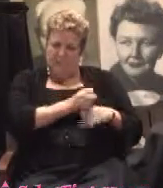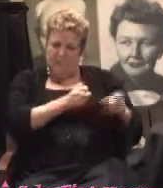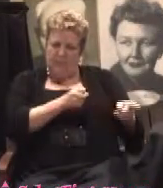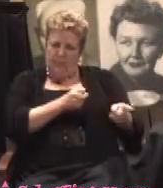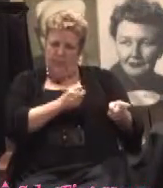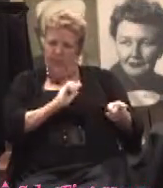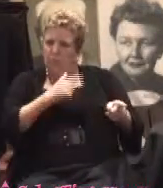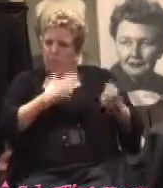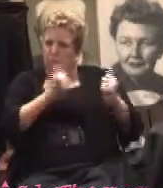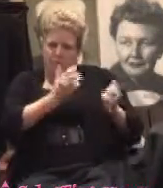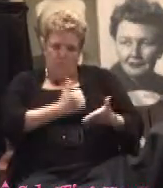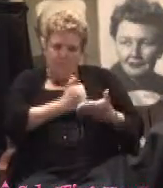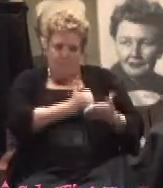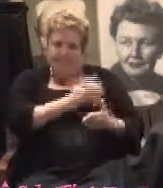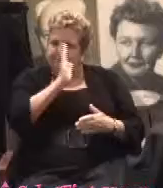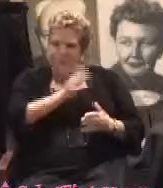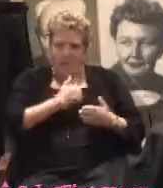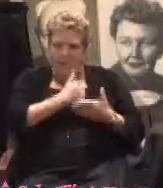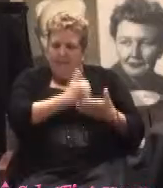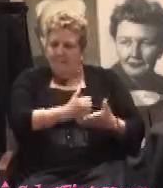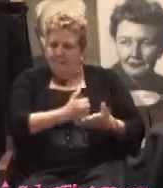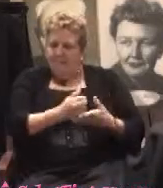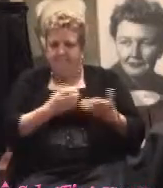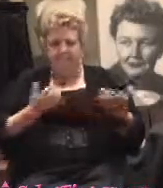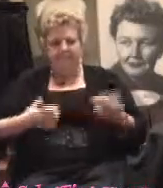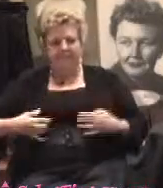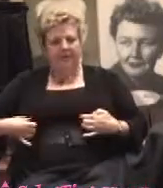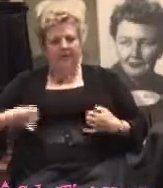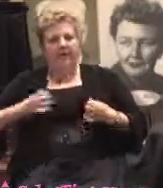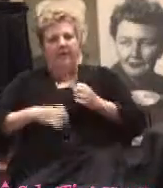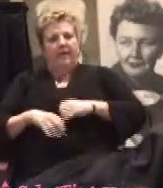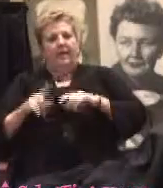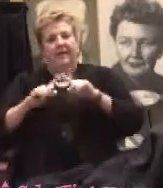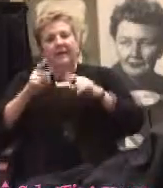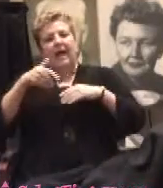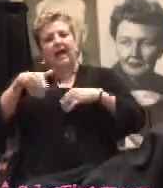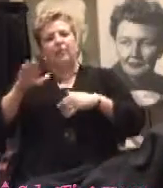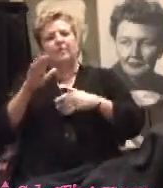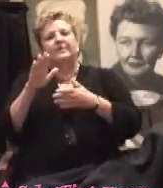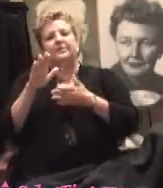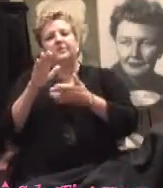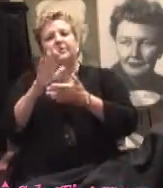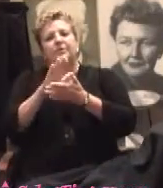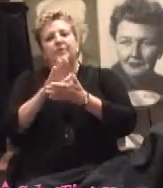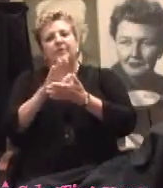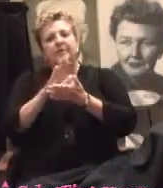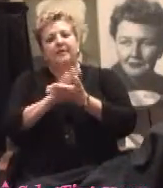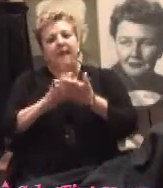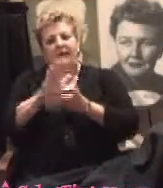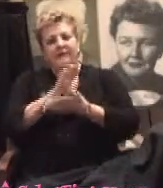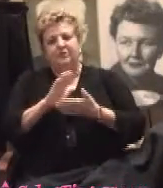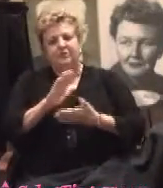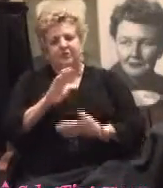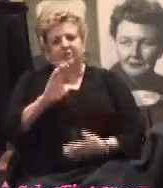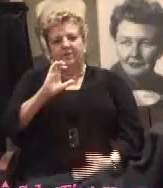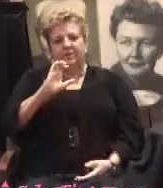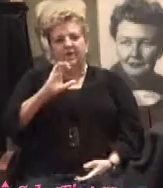And this doesn't have the impact here in Florida, but I went to Chico State, where our motto is, I think I went to Chico State.